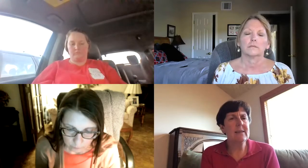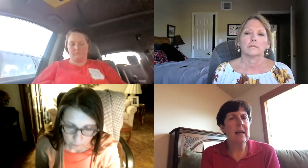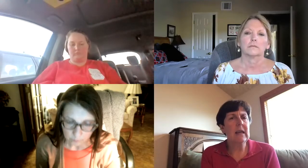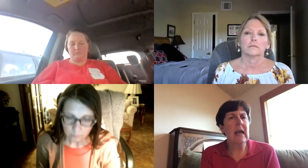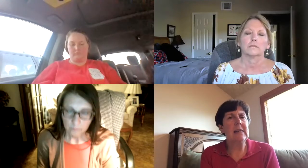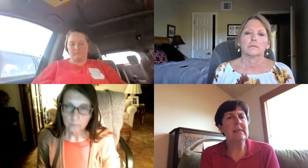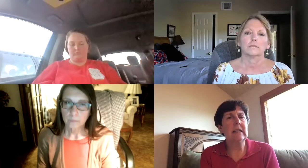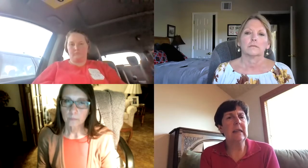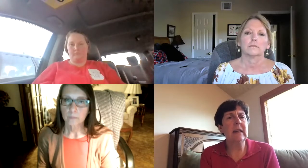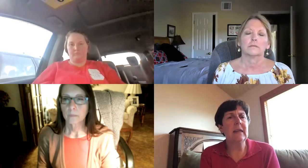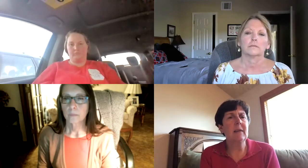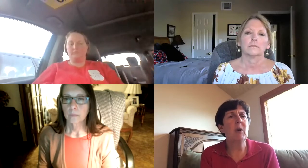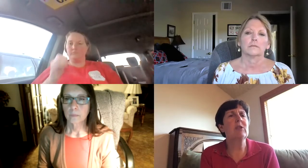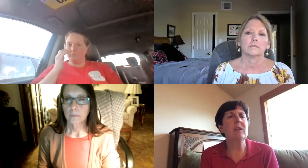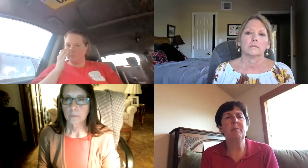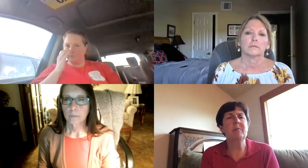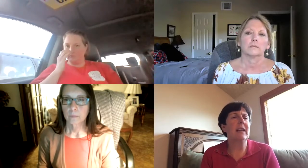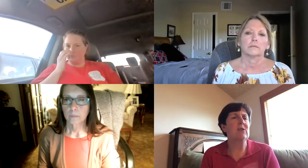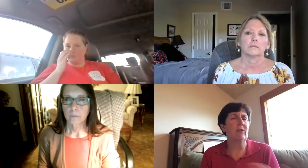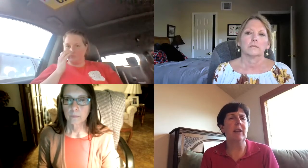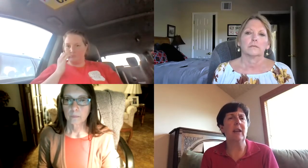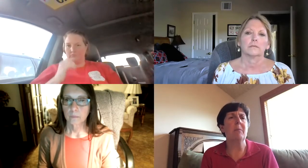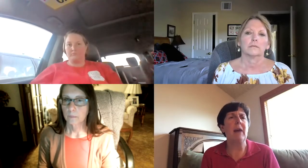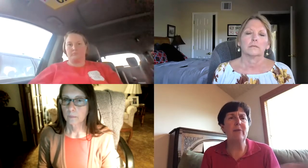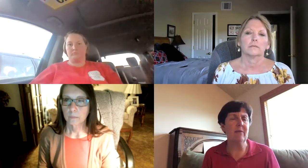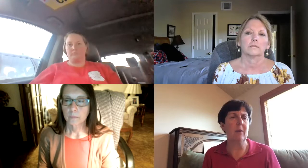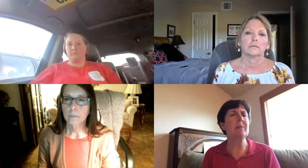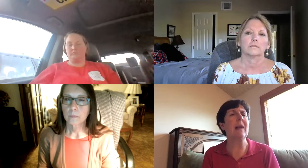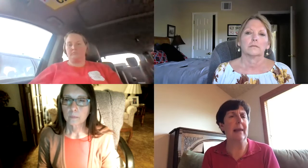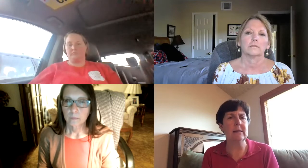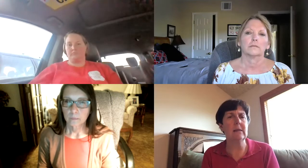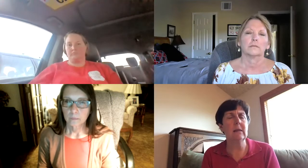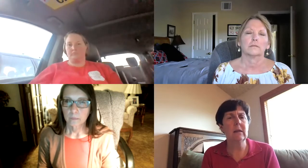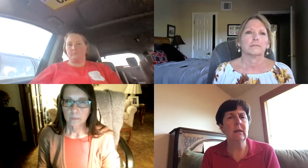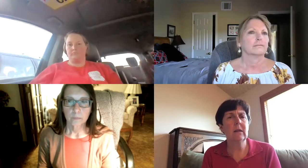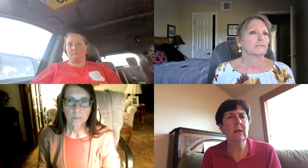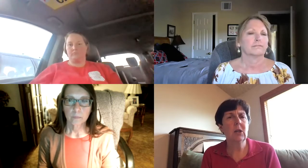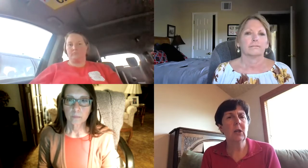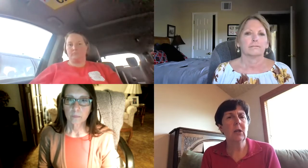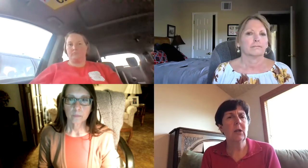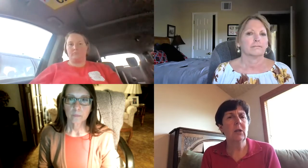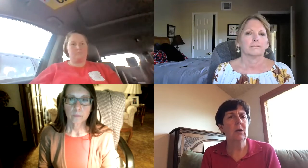place, as in person, place, or thing, or my favorite place,